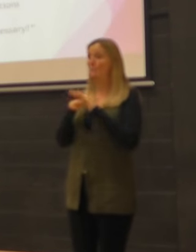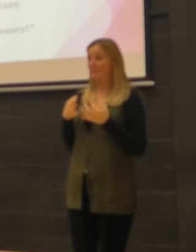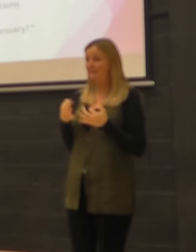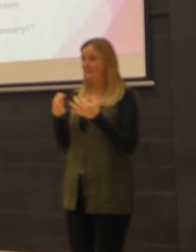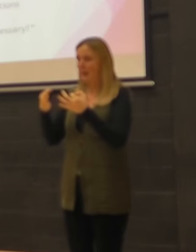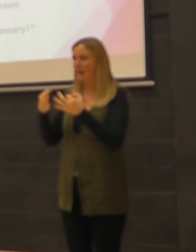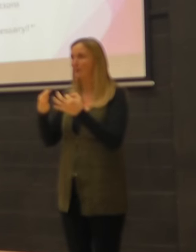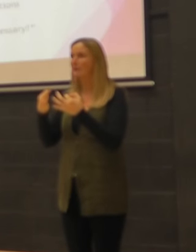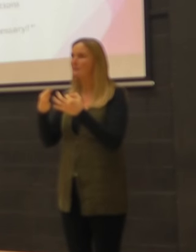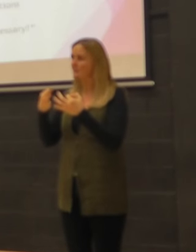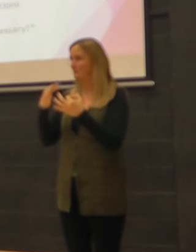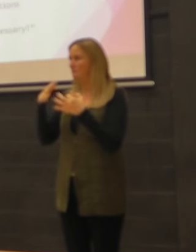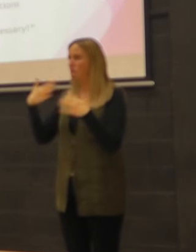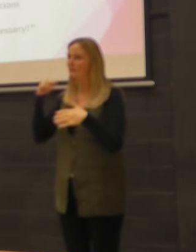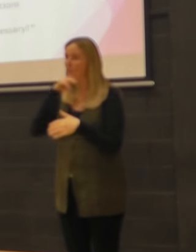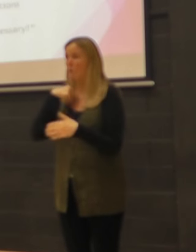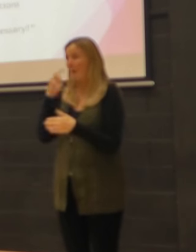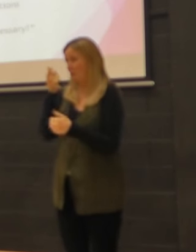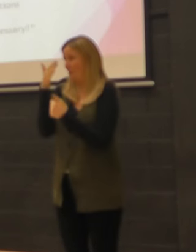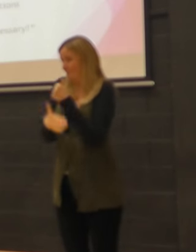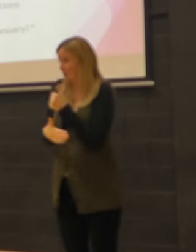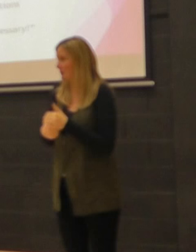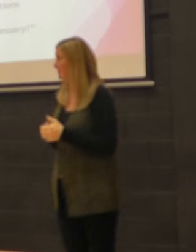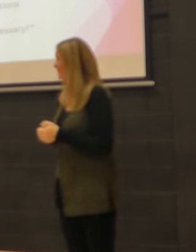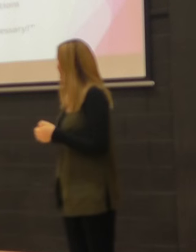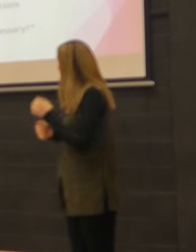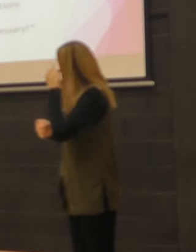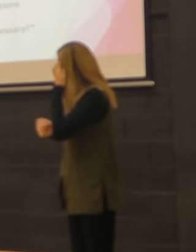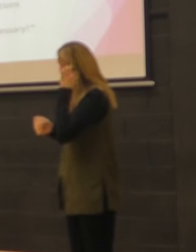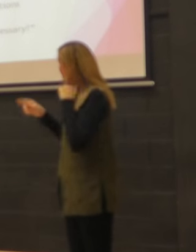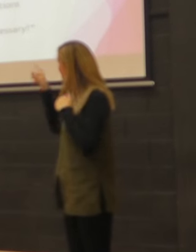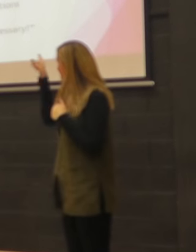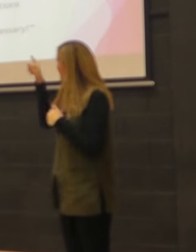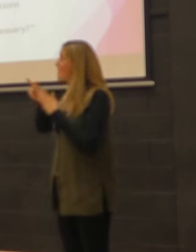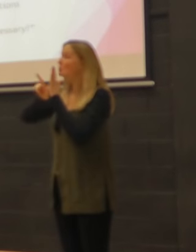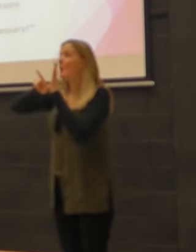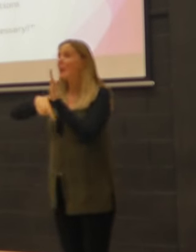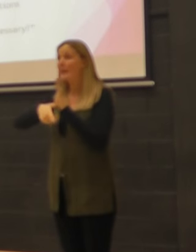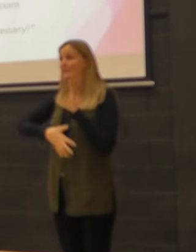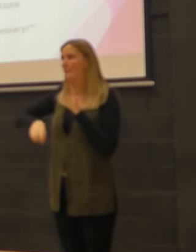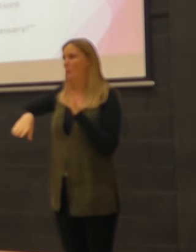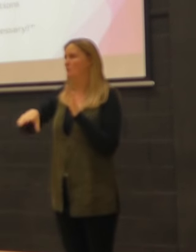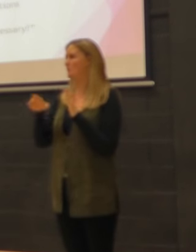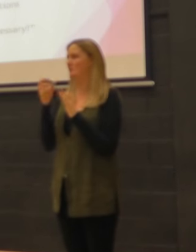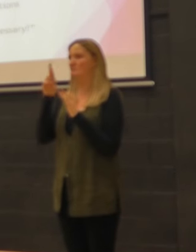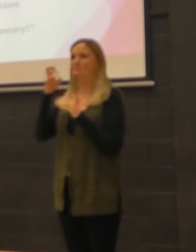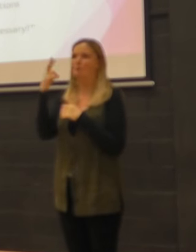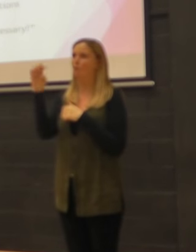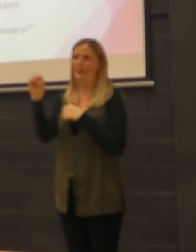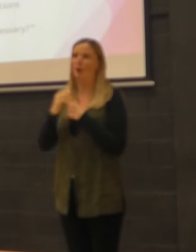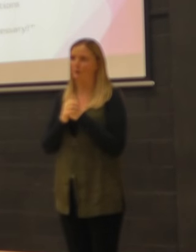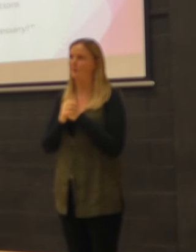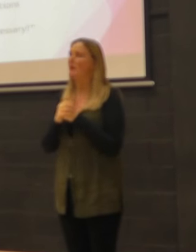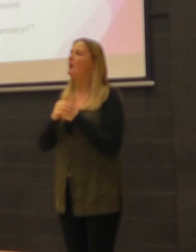matters a lot. I'm nearly finished. I'm just going to say about late abortions. Late abortions are very rare. The anti-choice